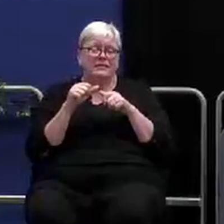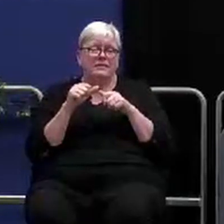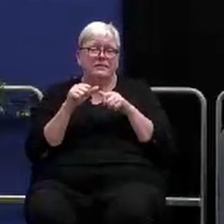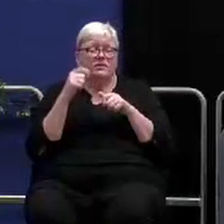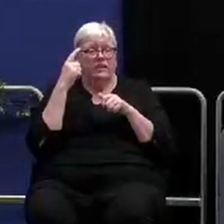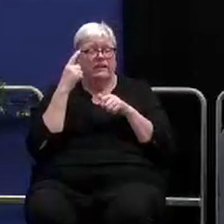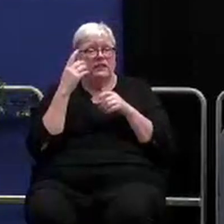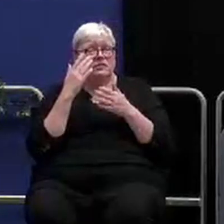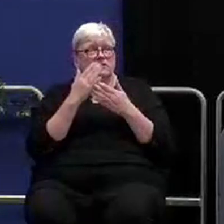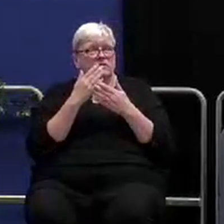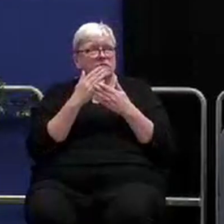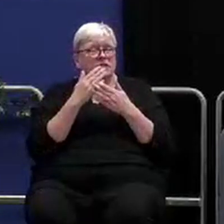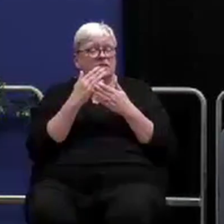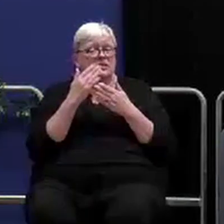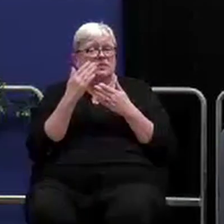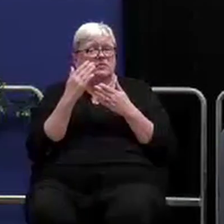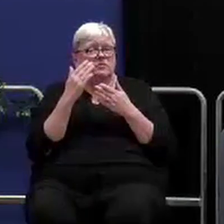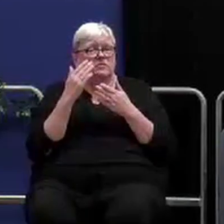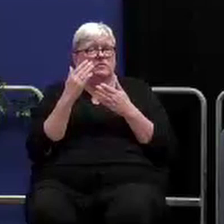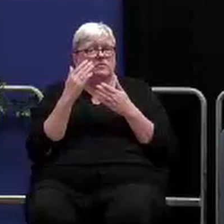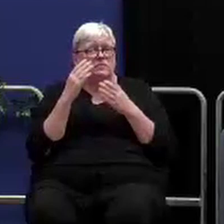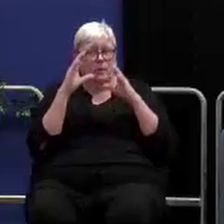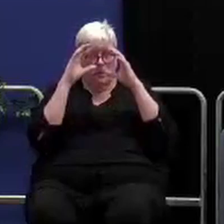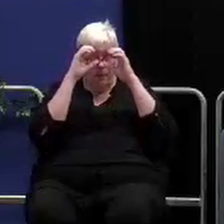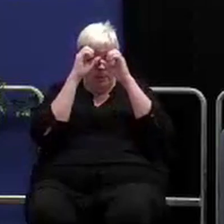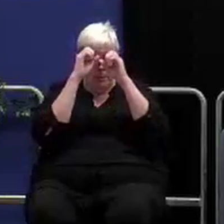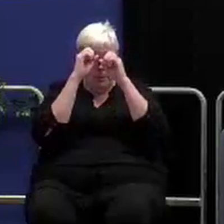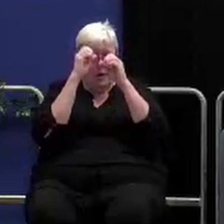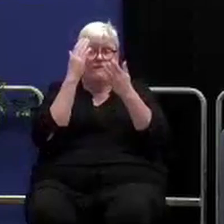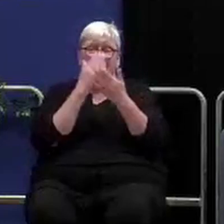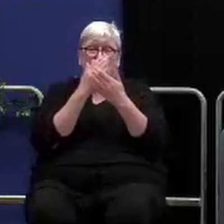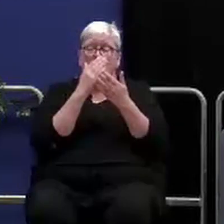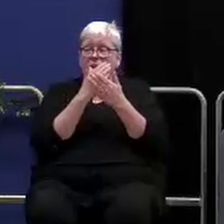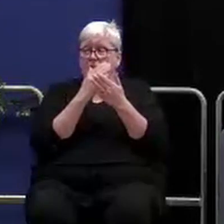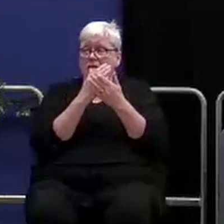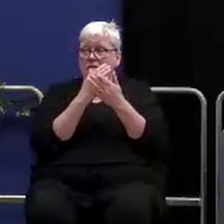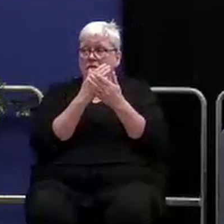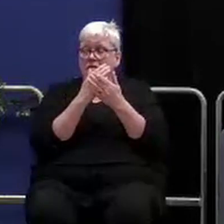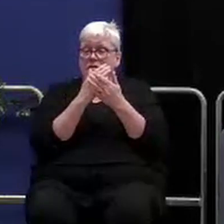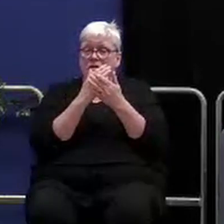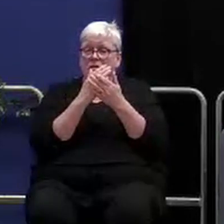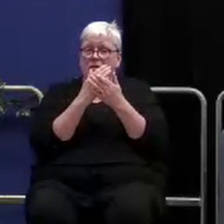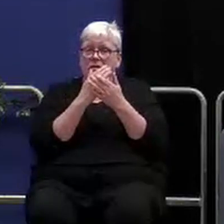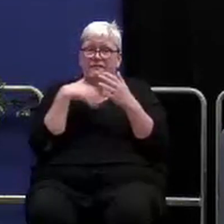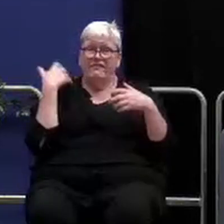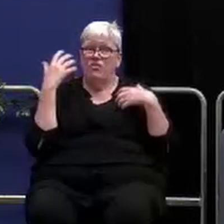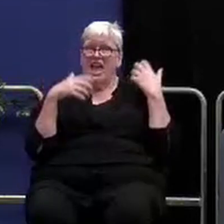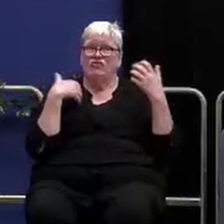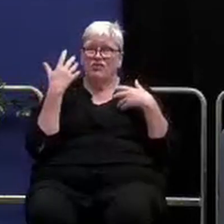is quite sort of tunnel vision, very factual, very angry.